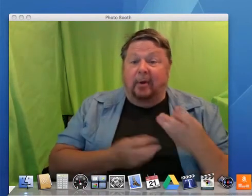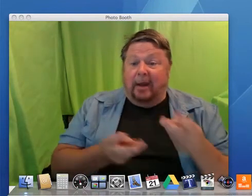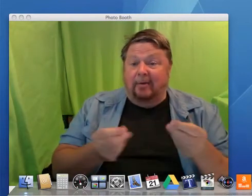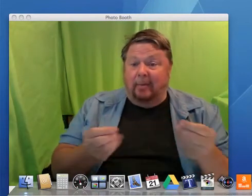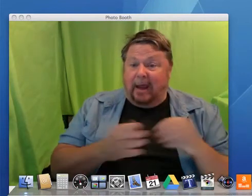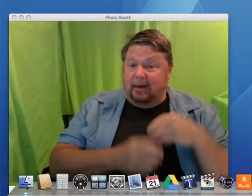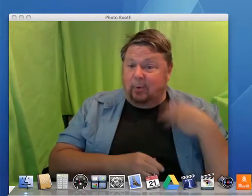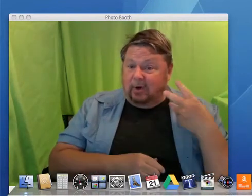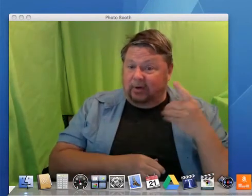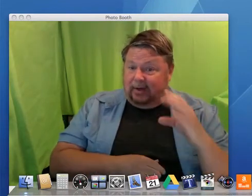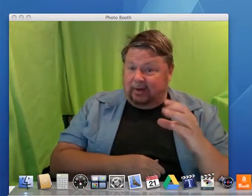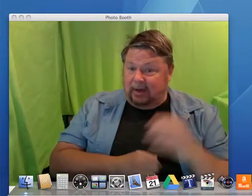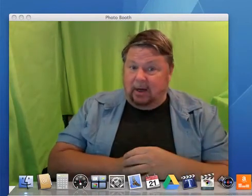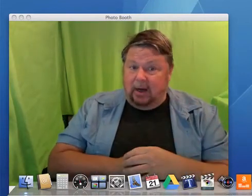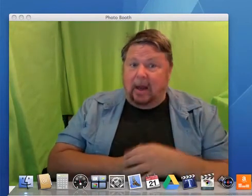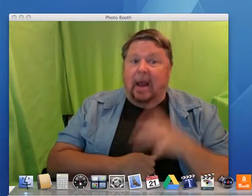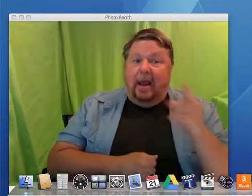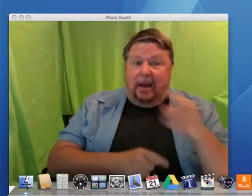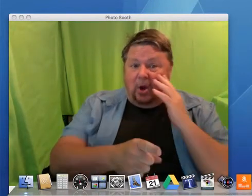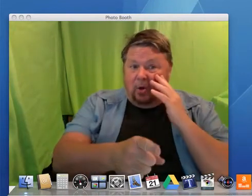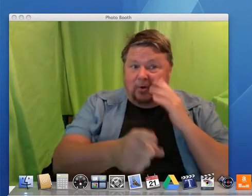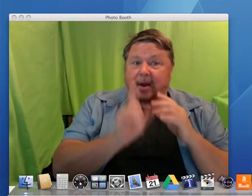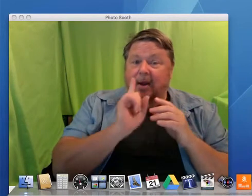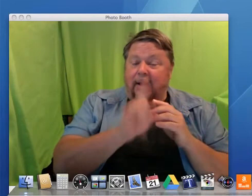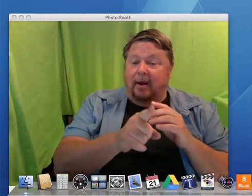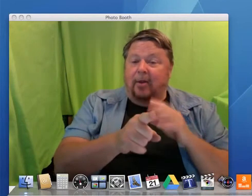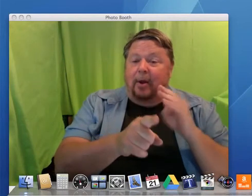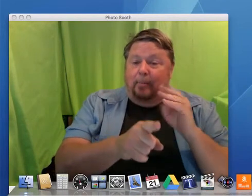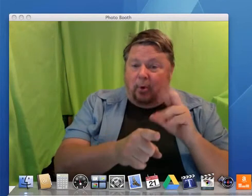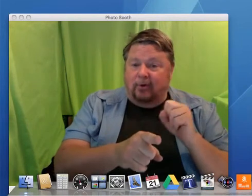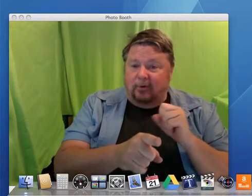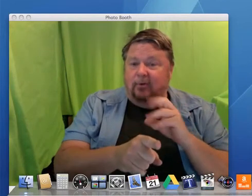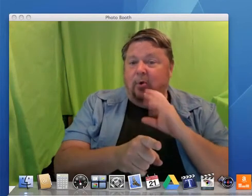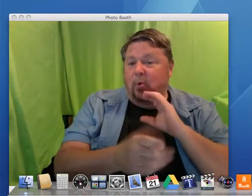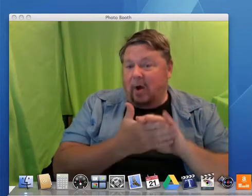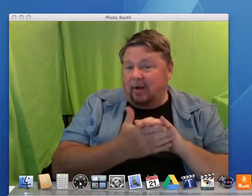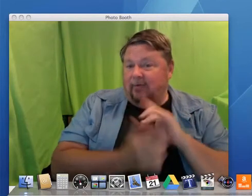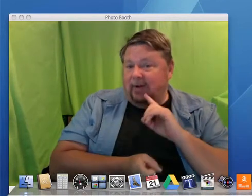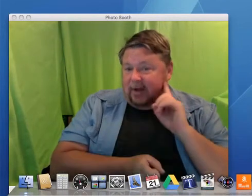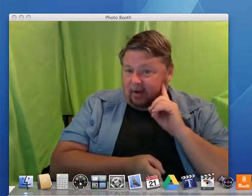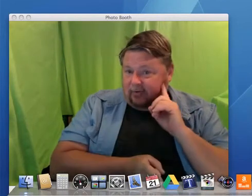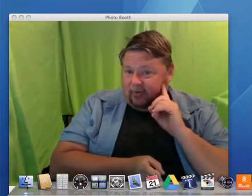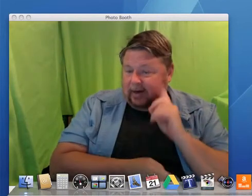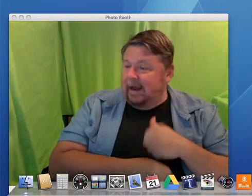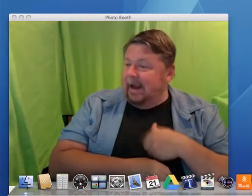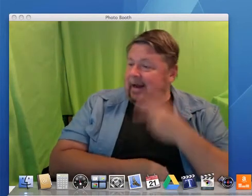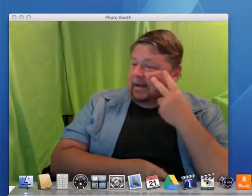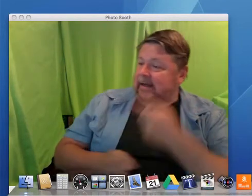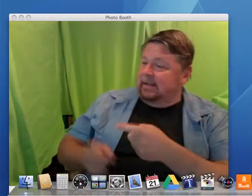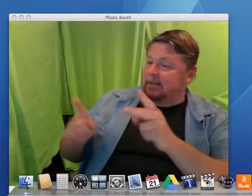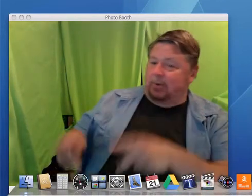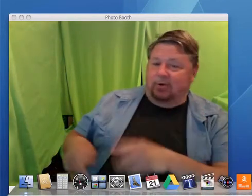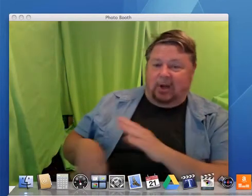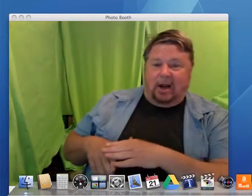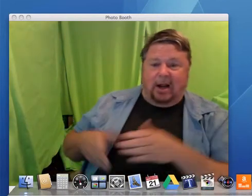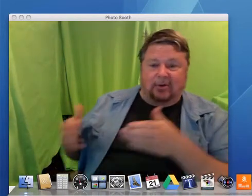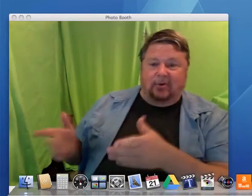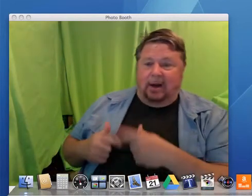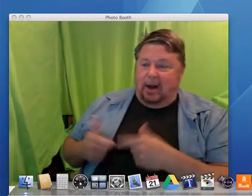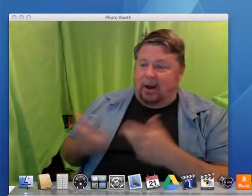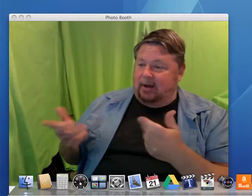So he had some land in Washington, D.C. He knows that Morse's wife is deaf, and he sees this person